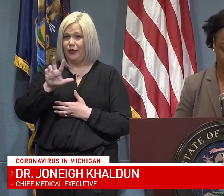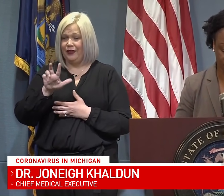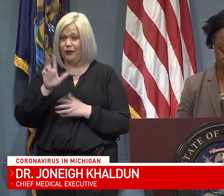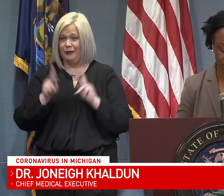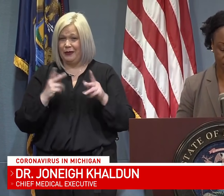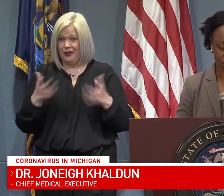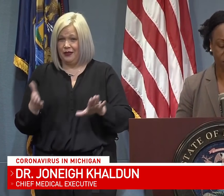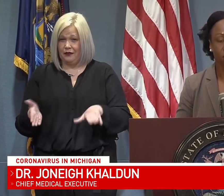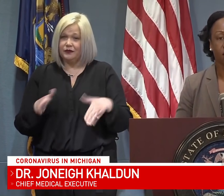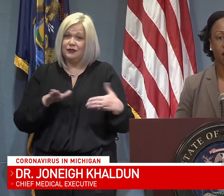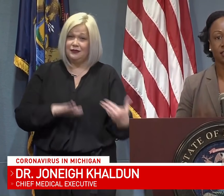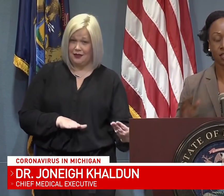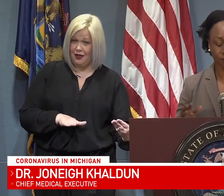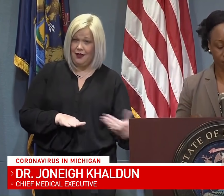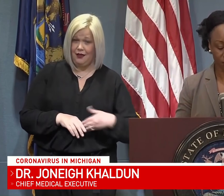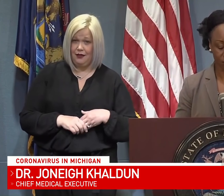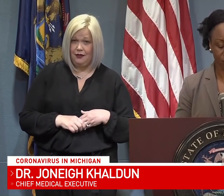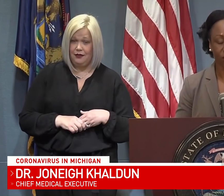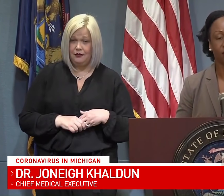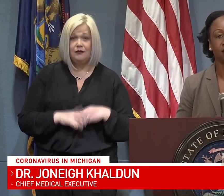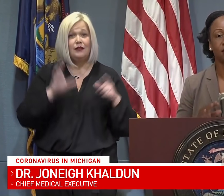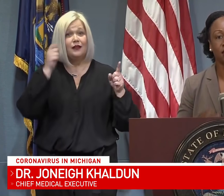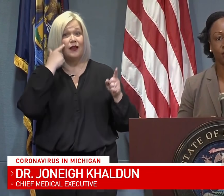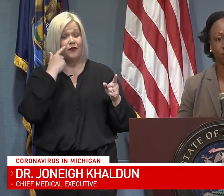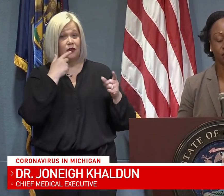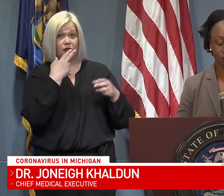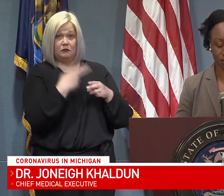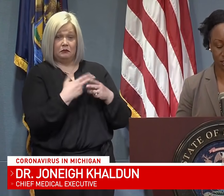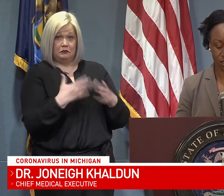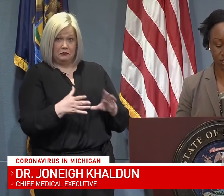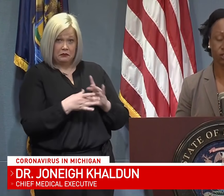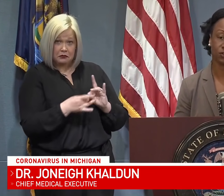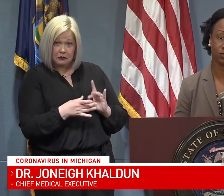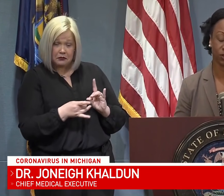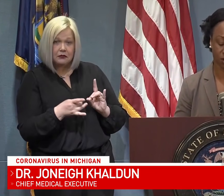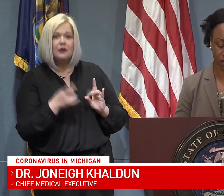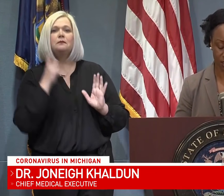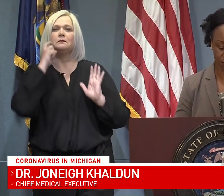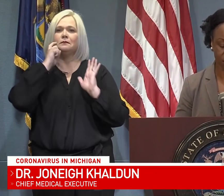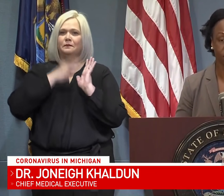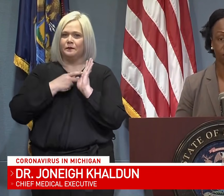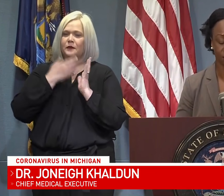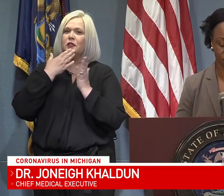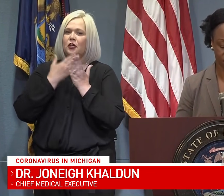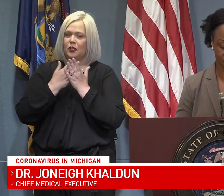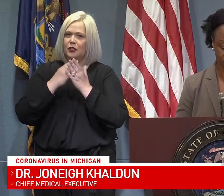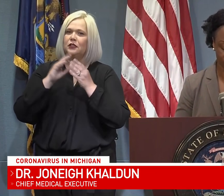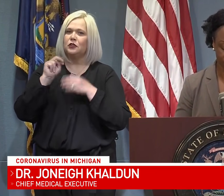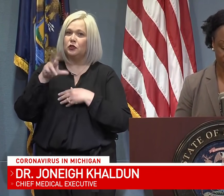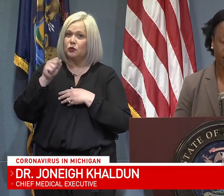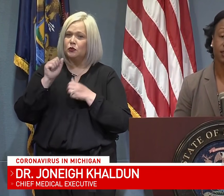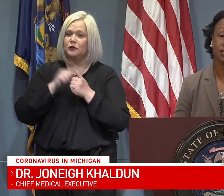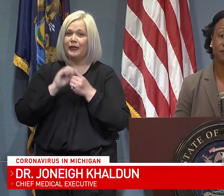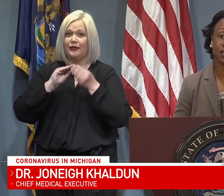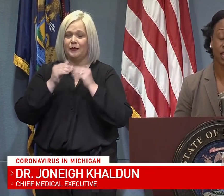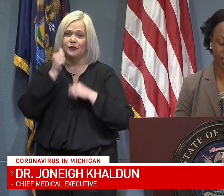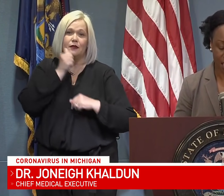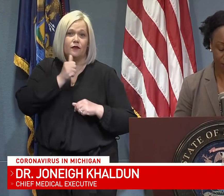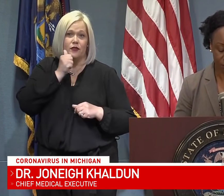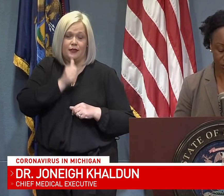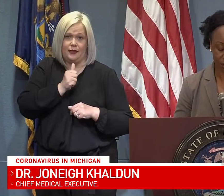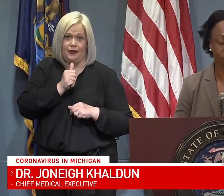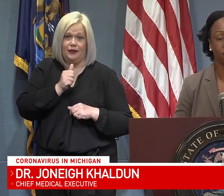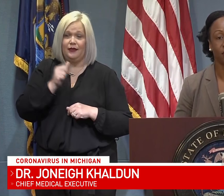4,343 deaths. As the governor mentioned, we are continuing to see good news with our case numbers every day. The